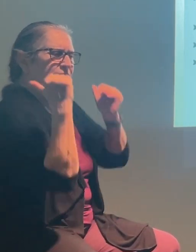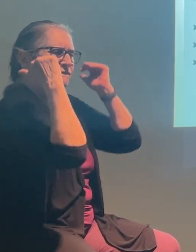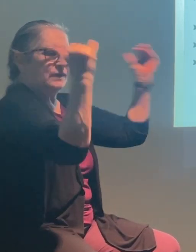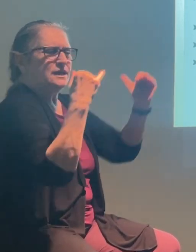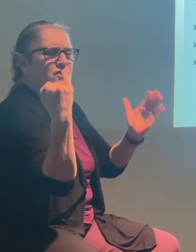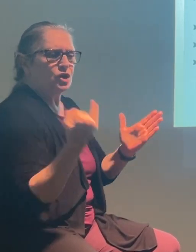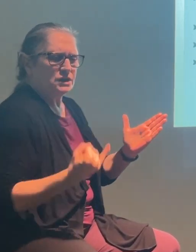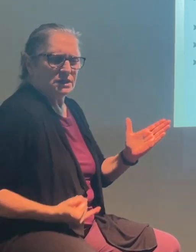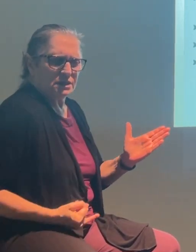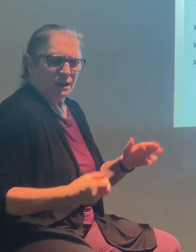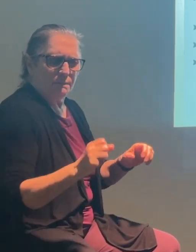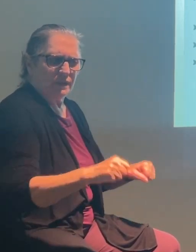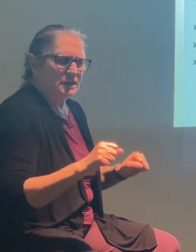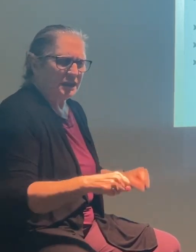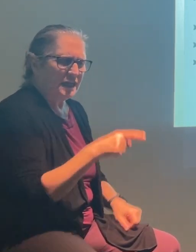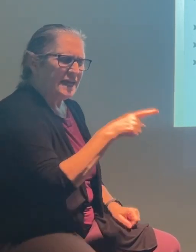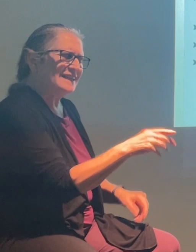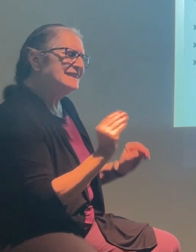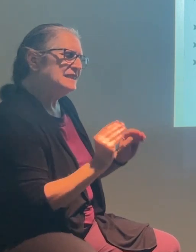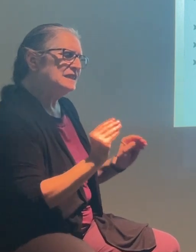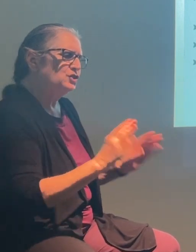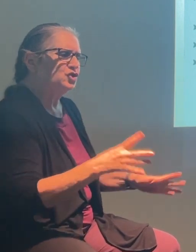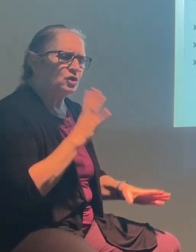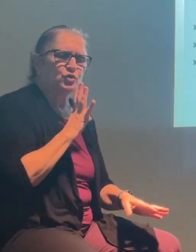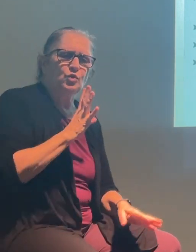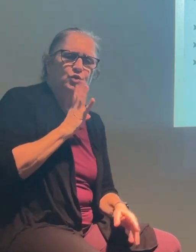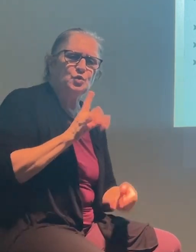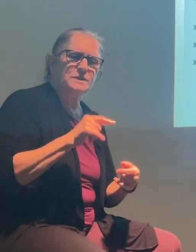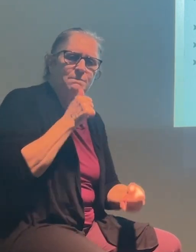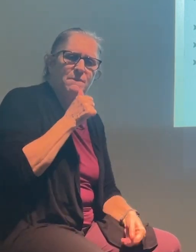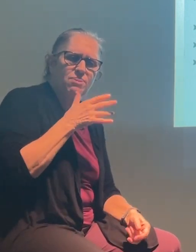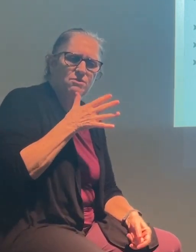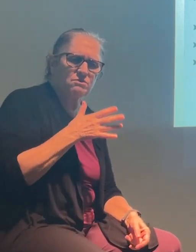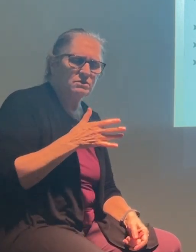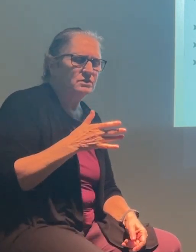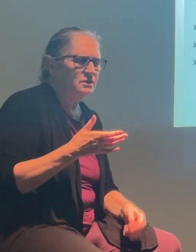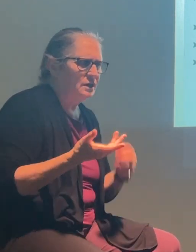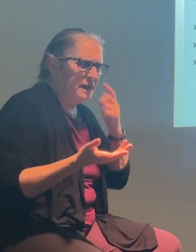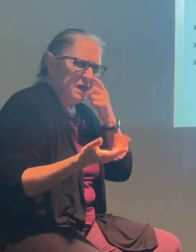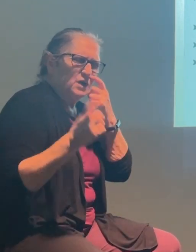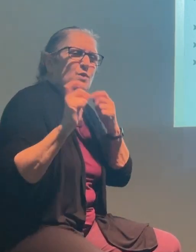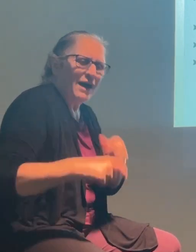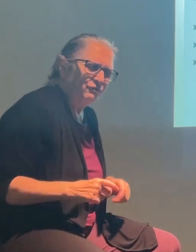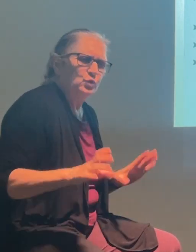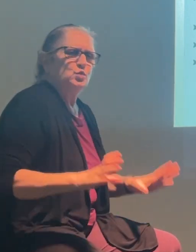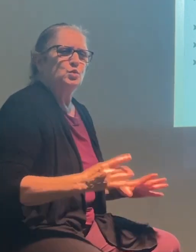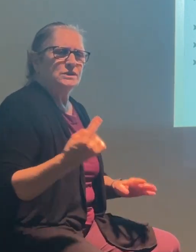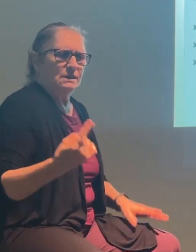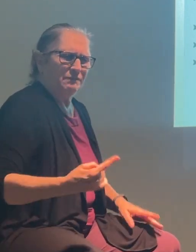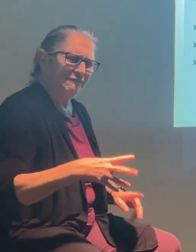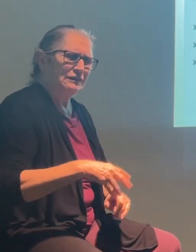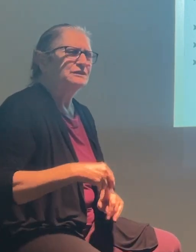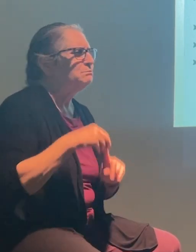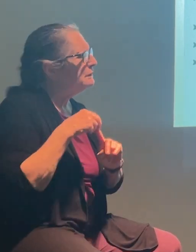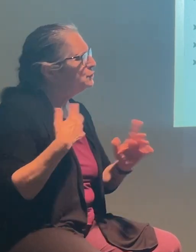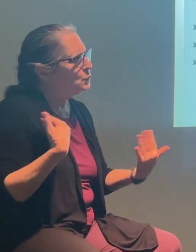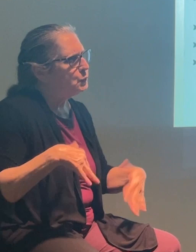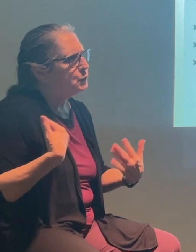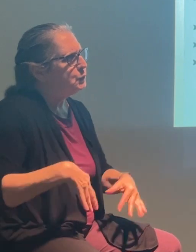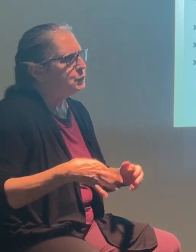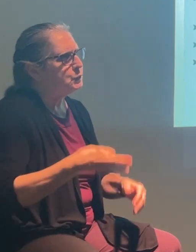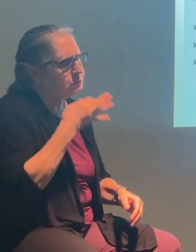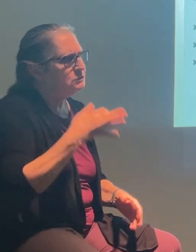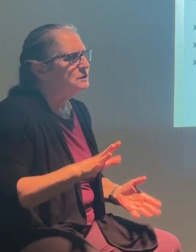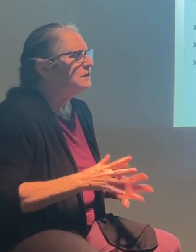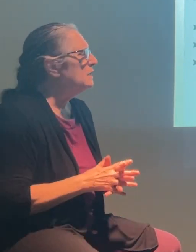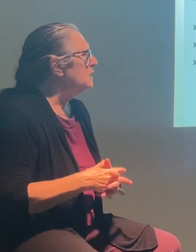that the teachers started talking to the mother about. They said, you know, he's special, you need to do something about it. And surprisingly, the